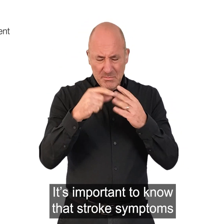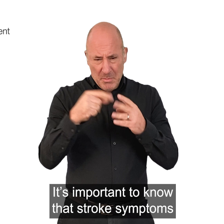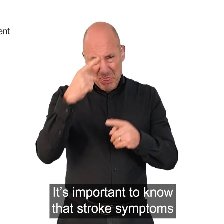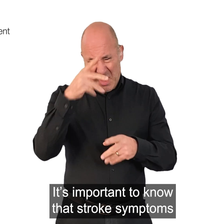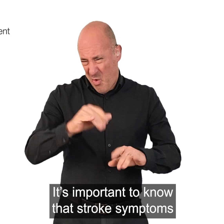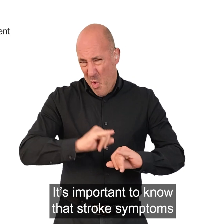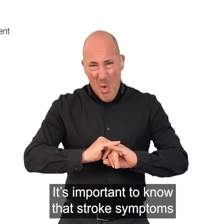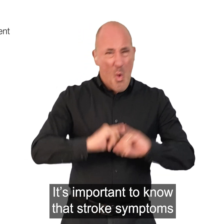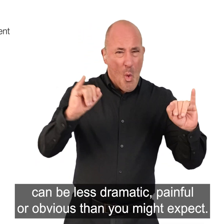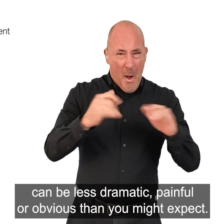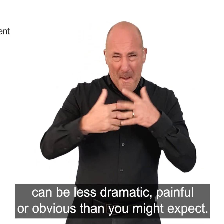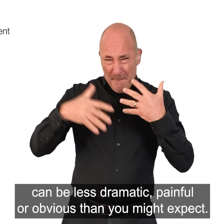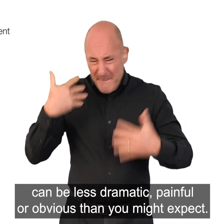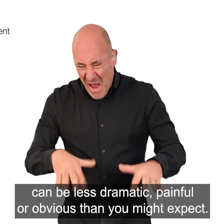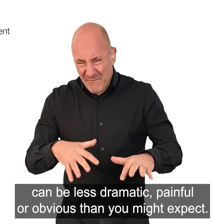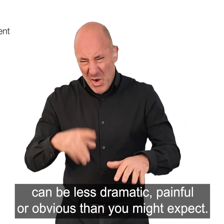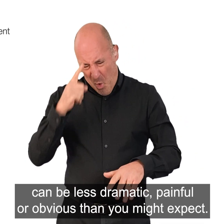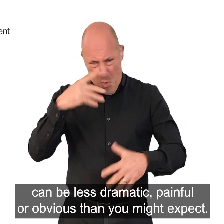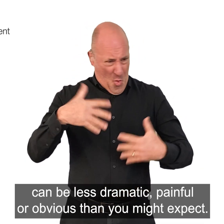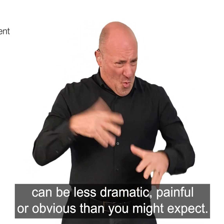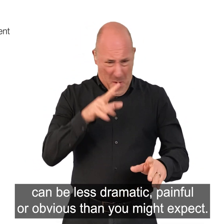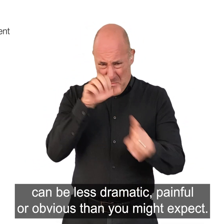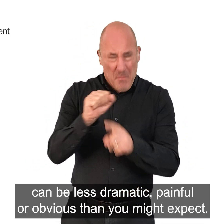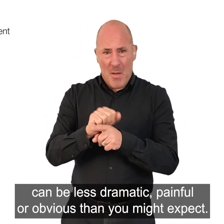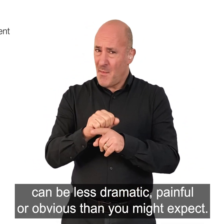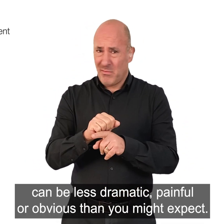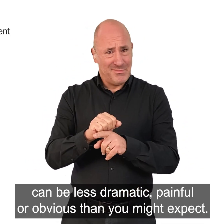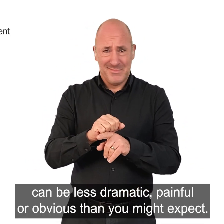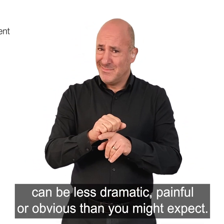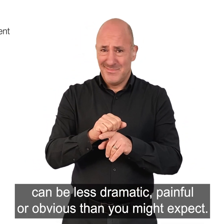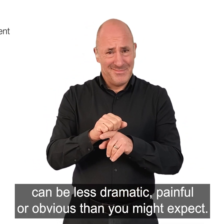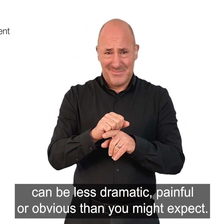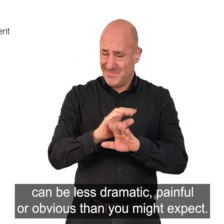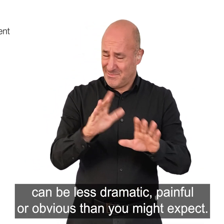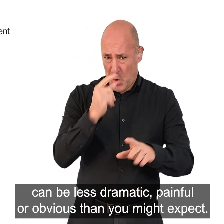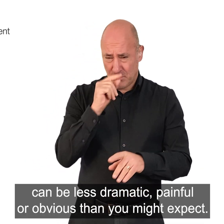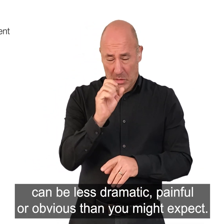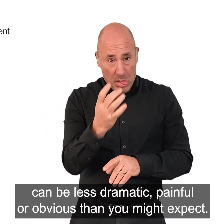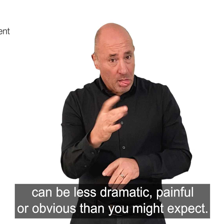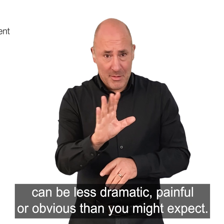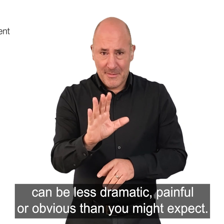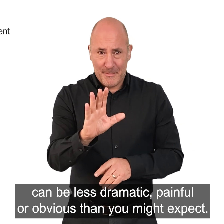that stroke symptoms can be less dramatic, painful, or obvious than you might expect.